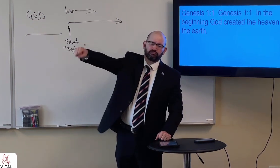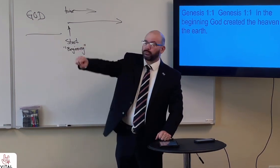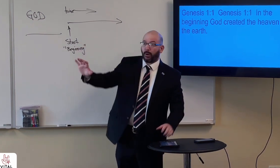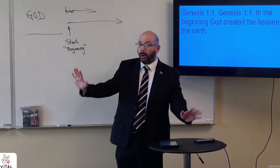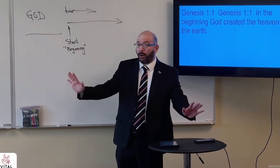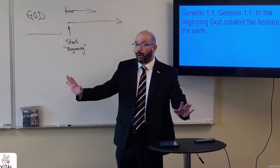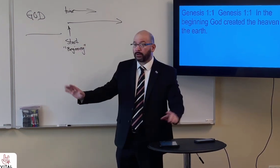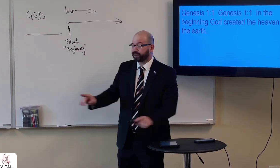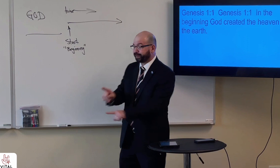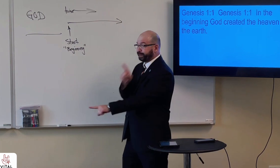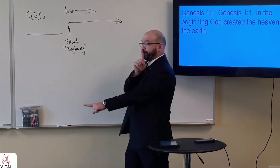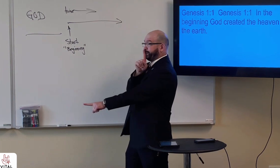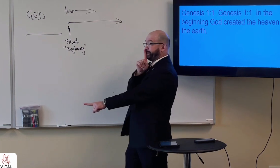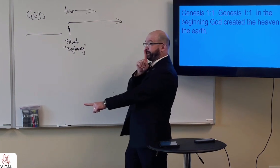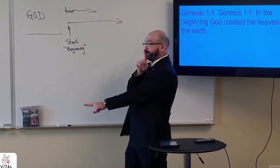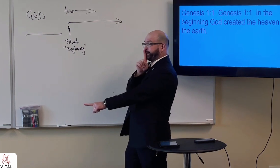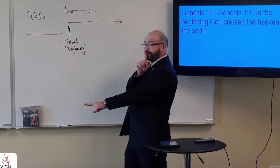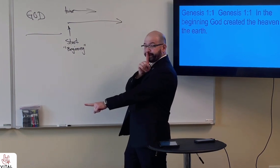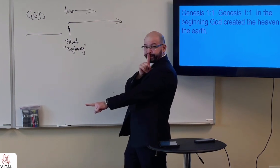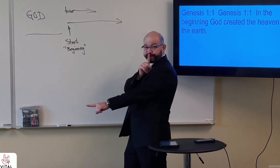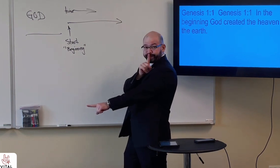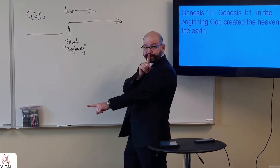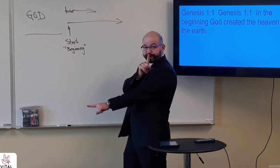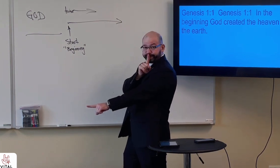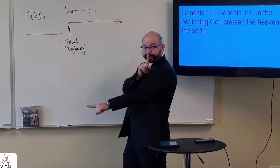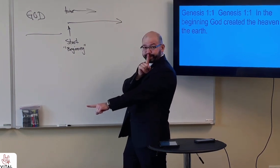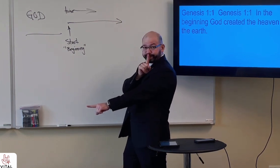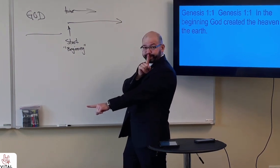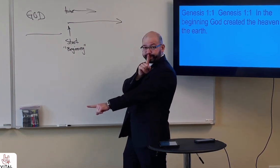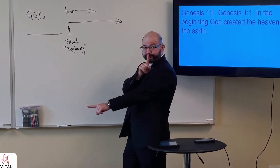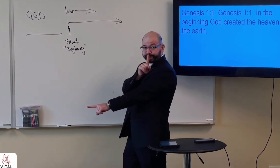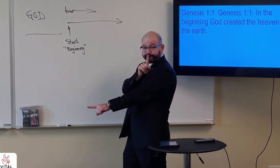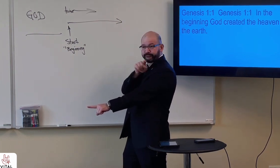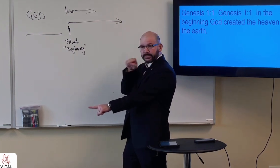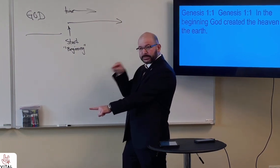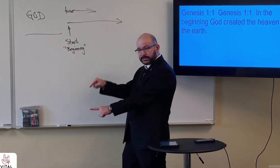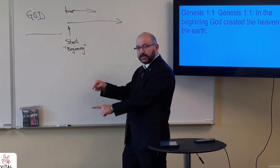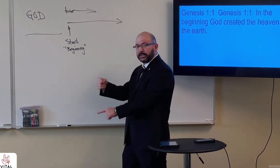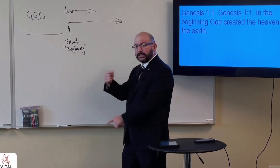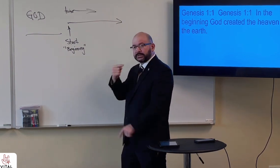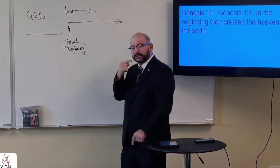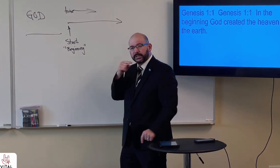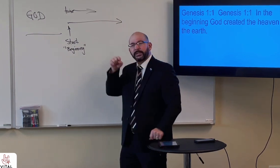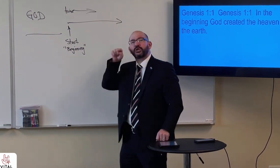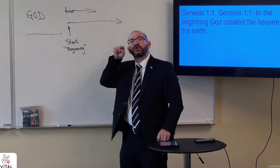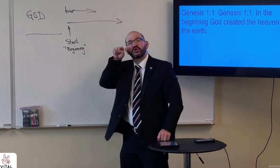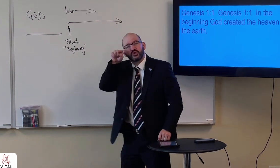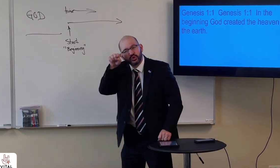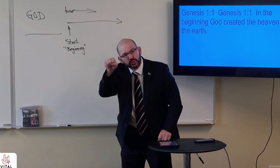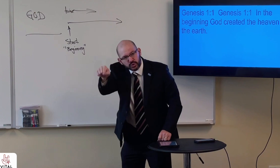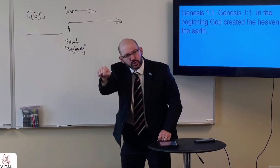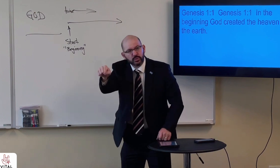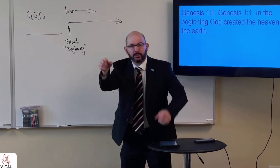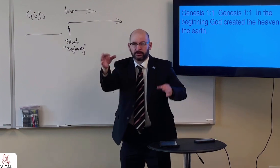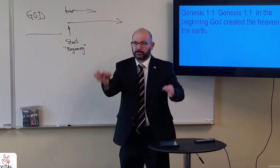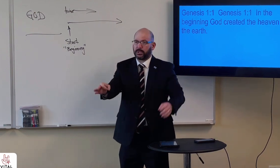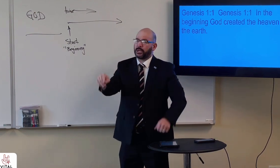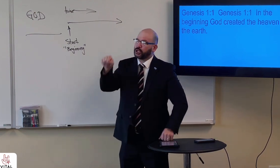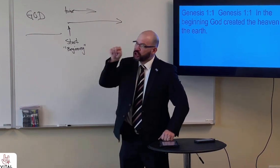Yes, no, he didn't say that, ever. He was, he said, you make your own